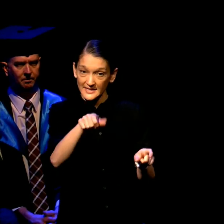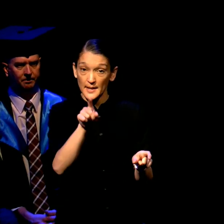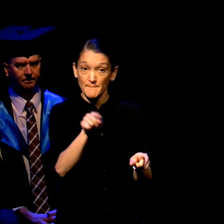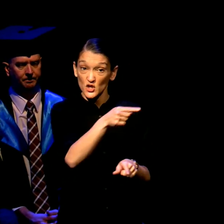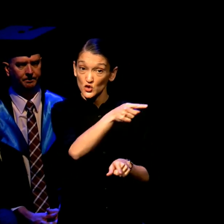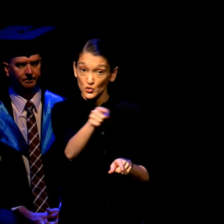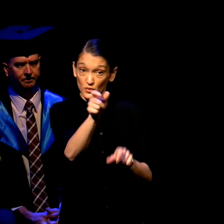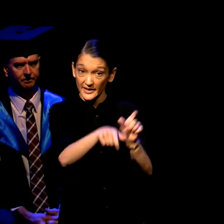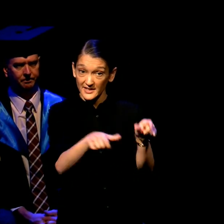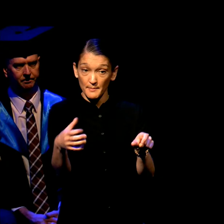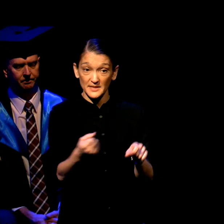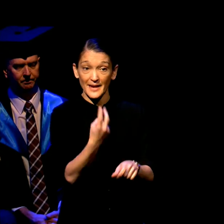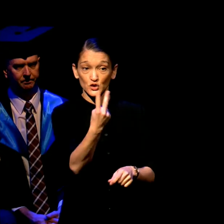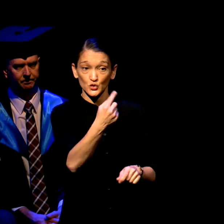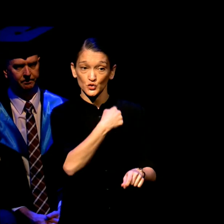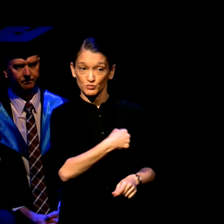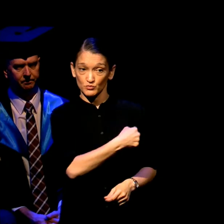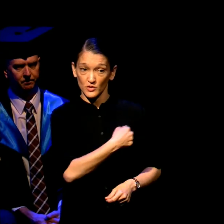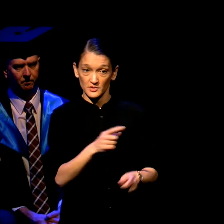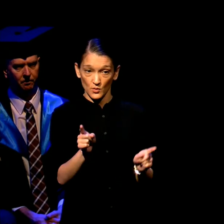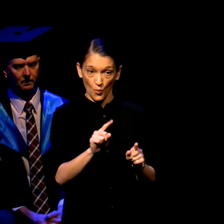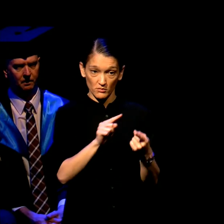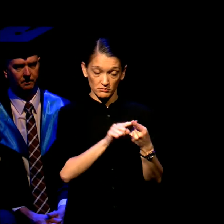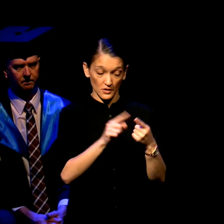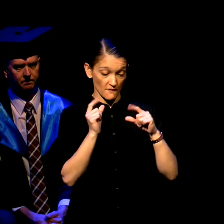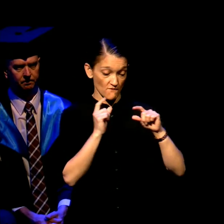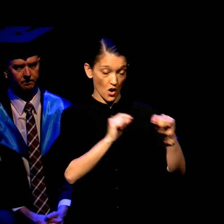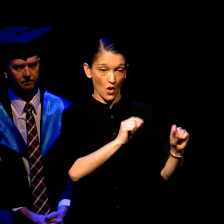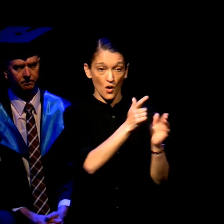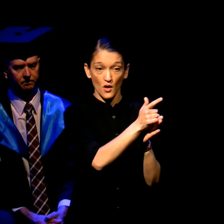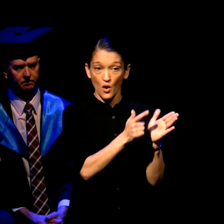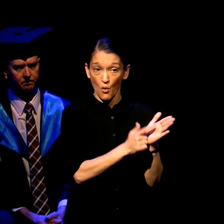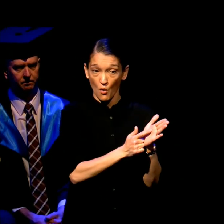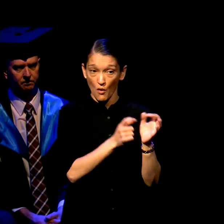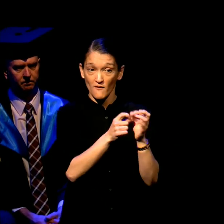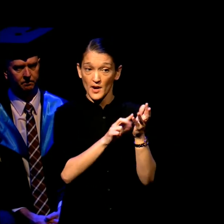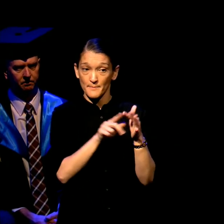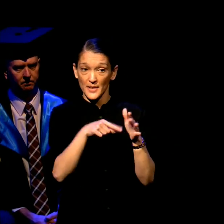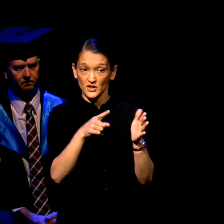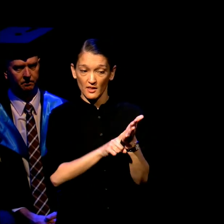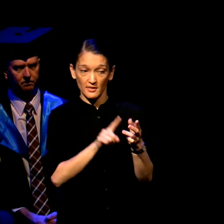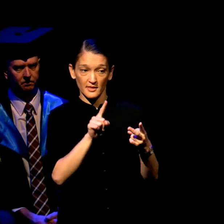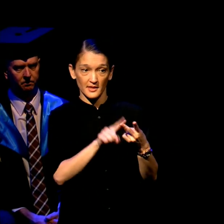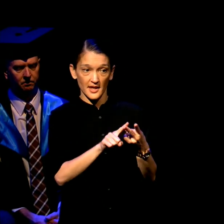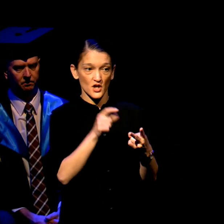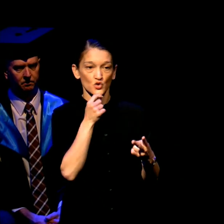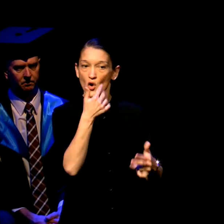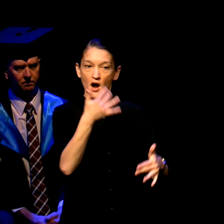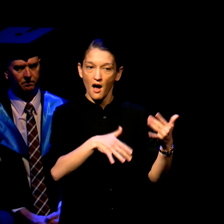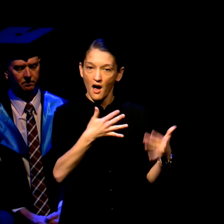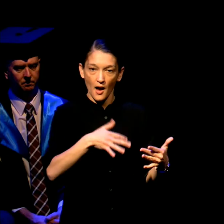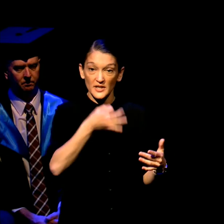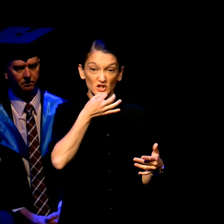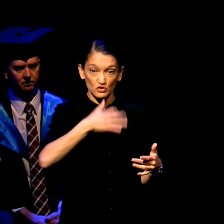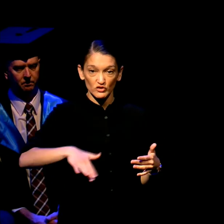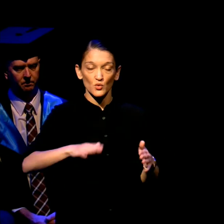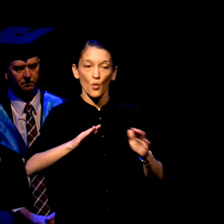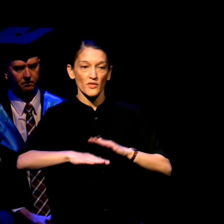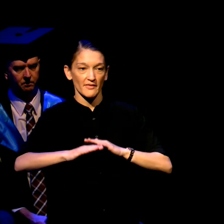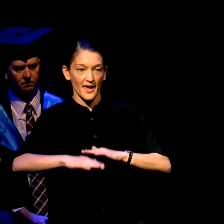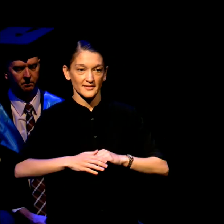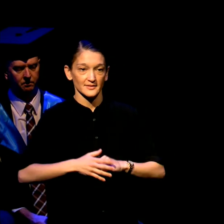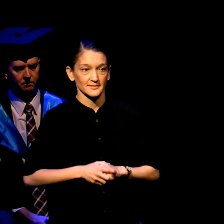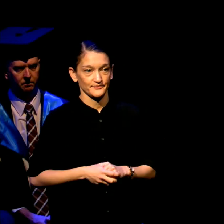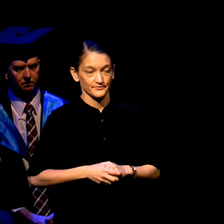promises which I've asked you today: to obey the laws of Bunjil and to not harm the children or the land of Bunjil. This commitment